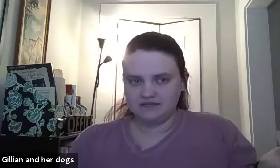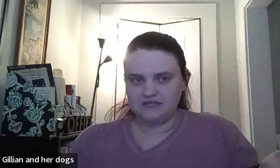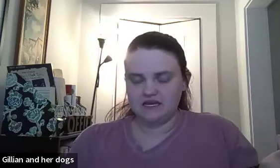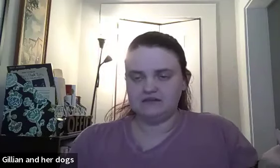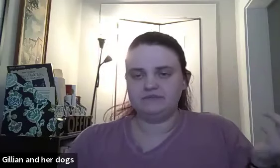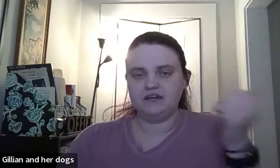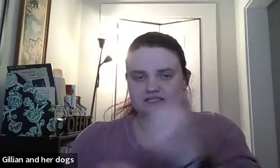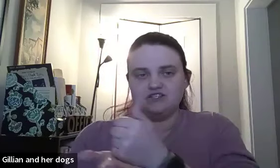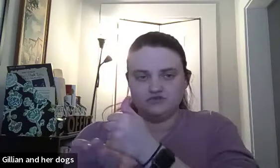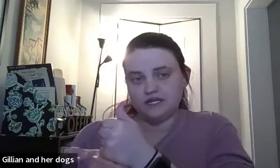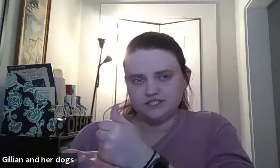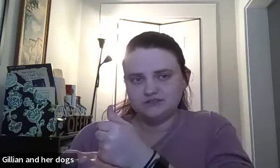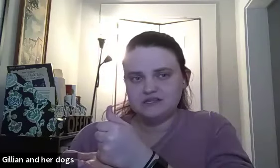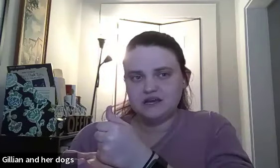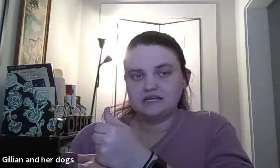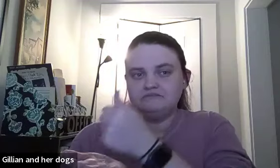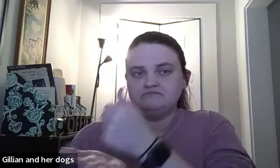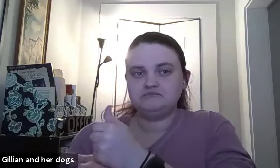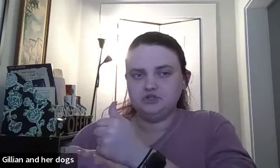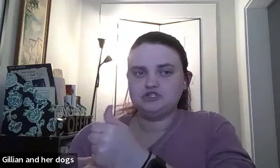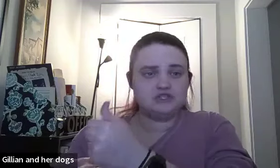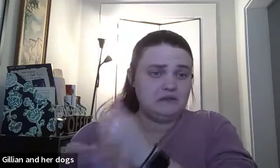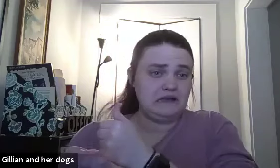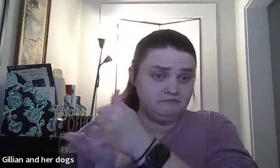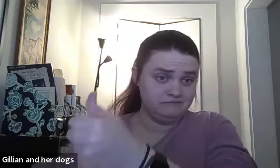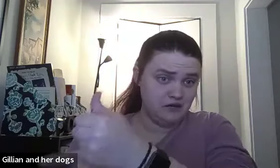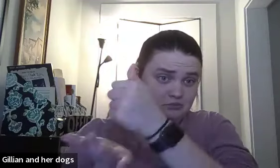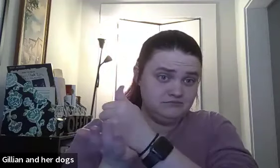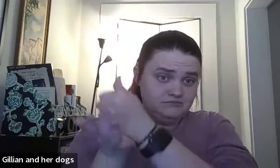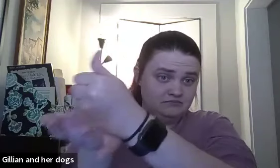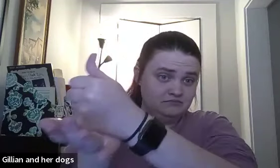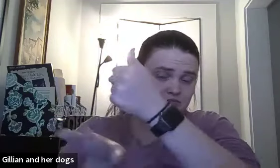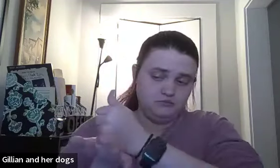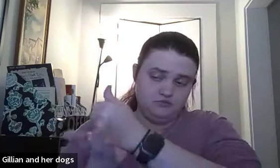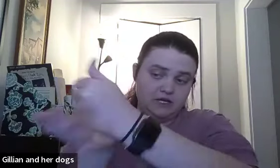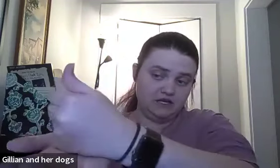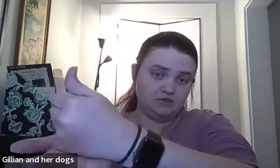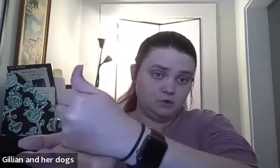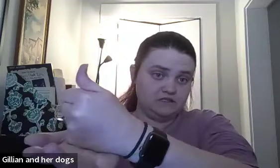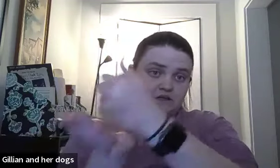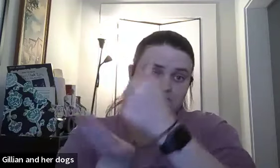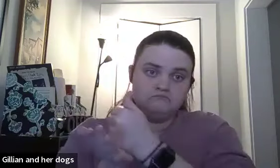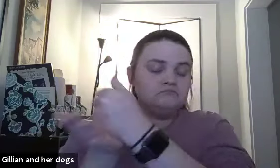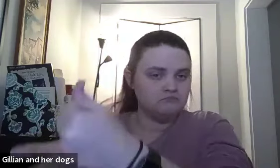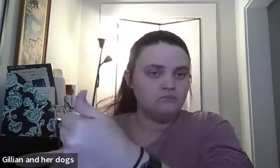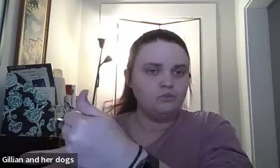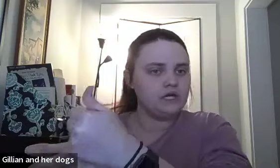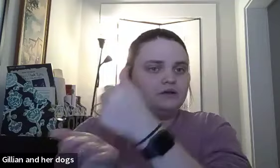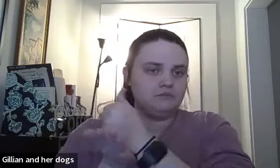I said, because it's a directional sign, you just going like help me, bringing it towards them will